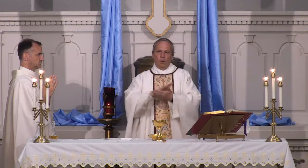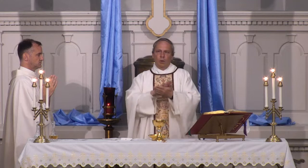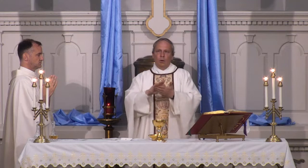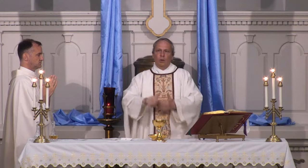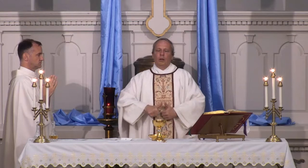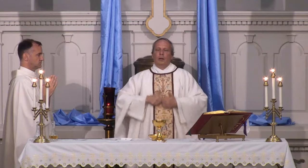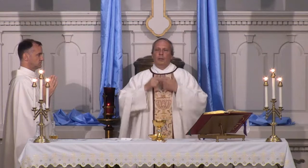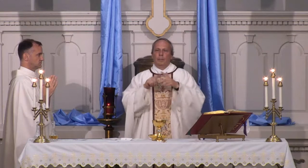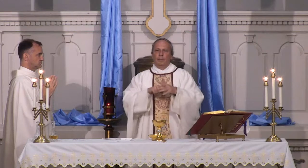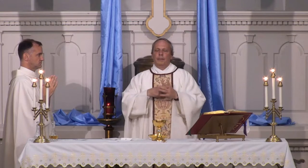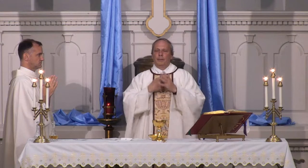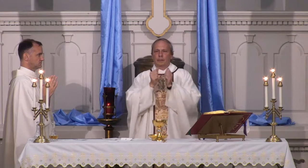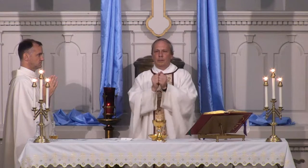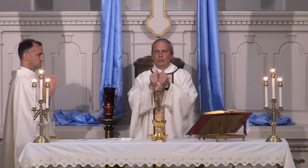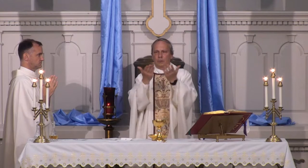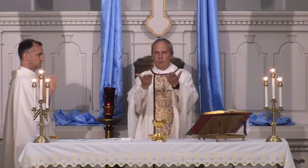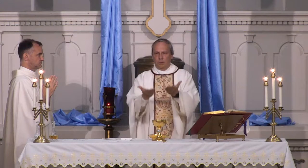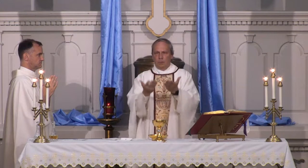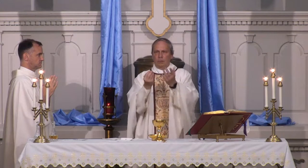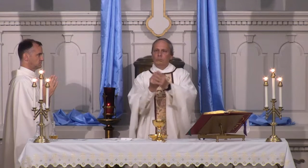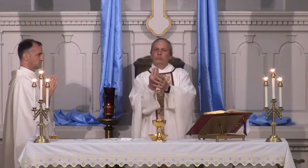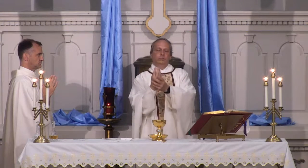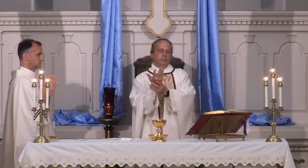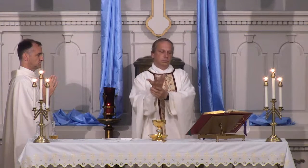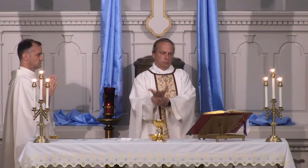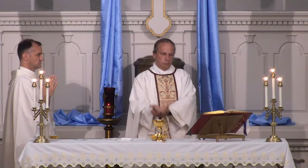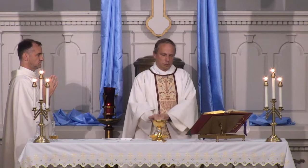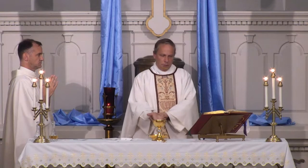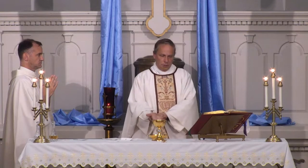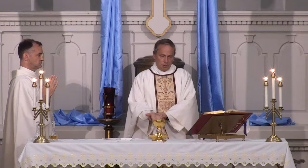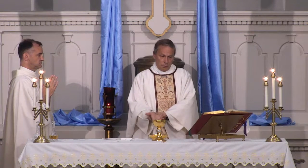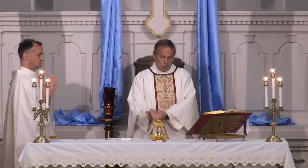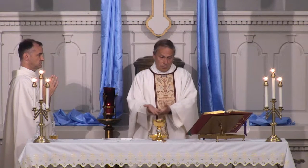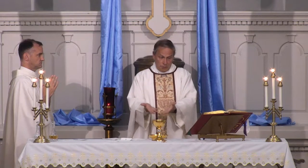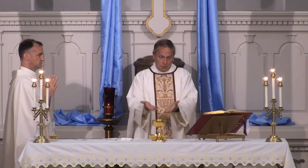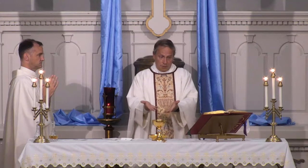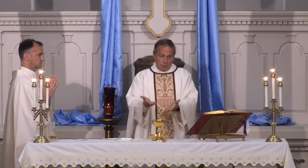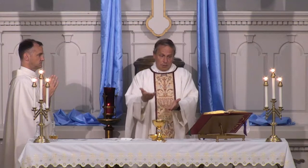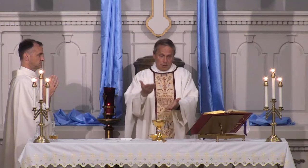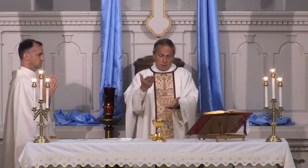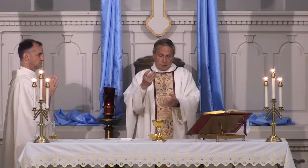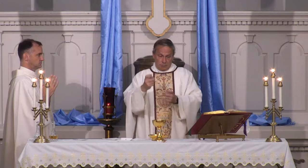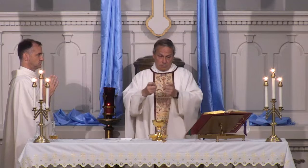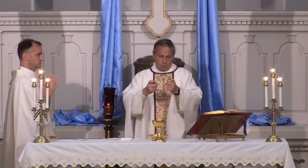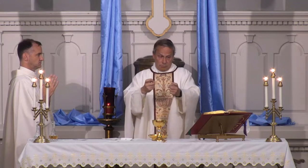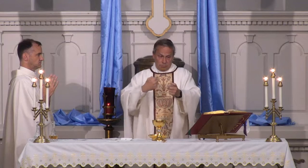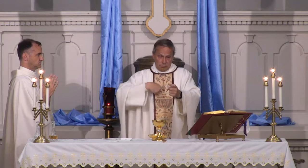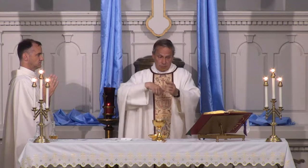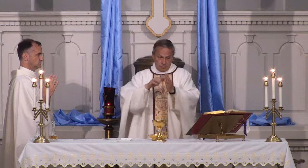You are indeed holy, O Lord, the fount of all holiness.